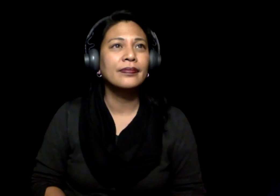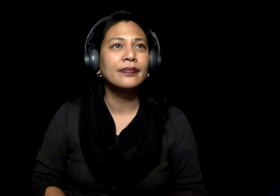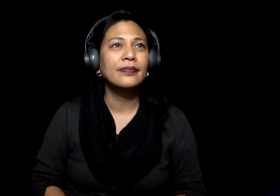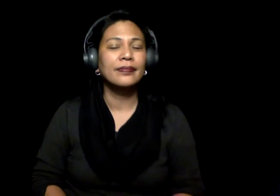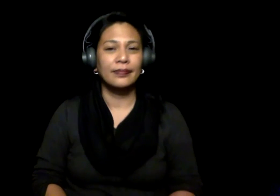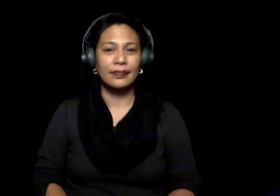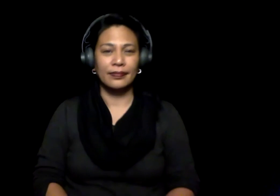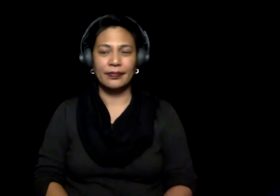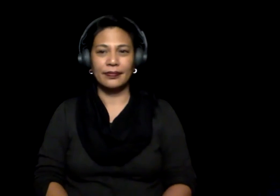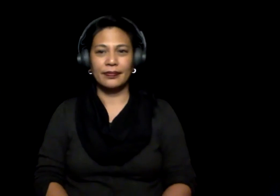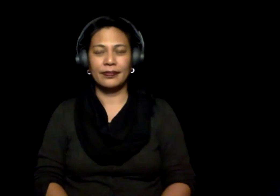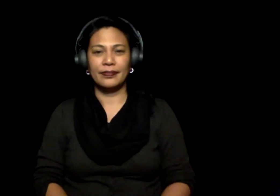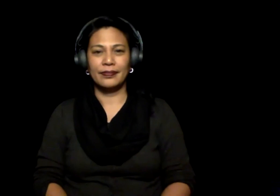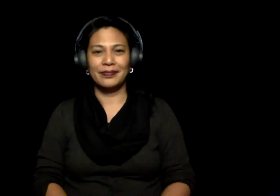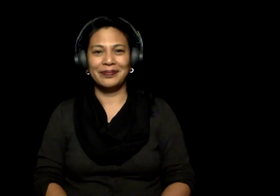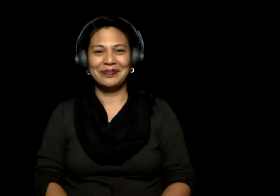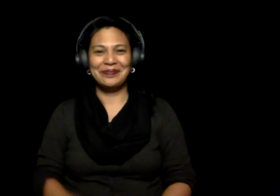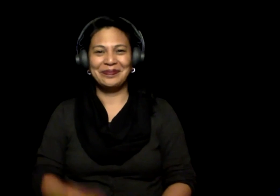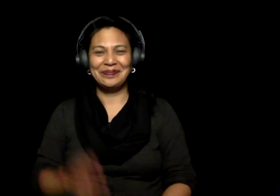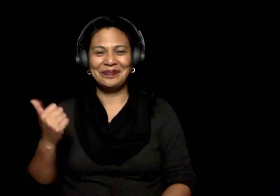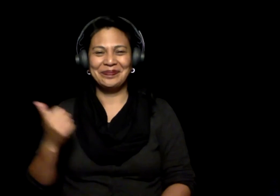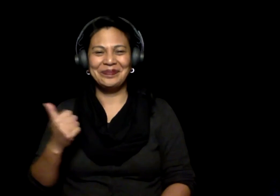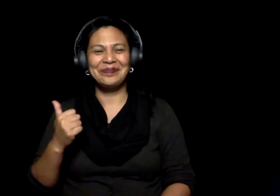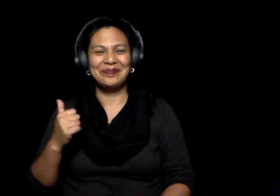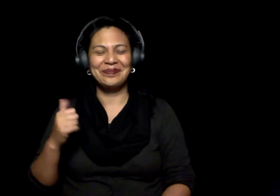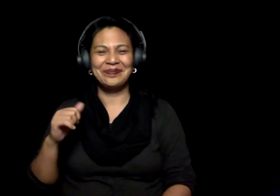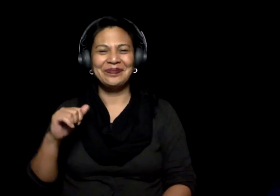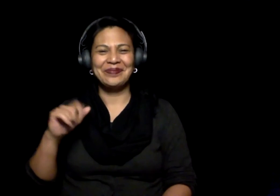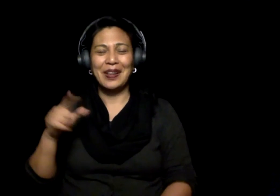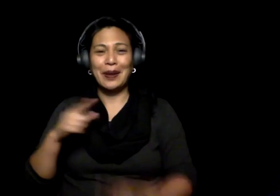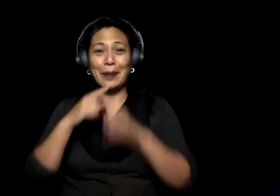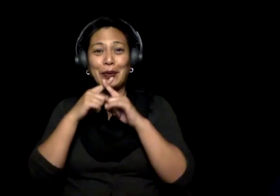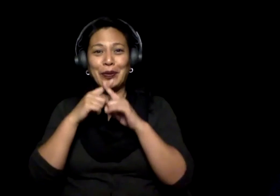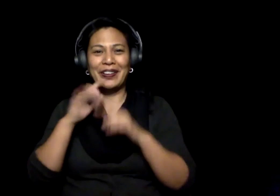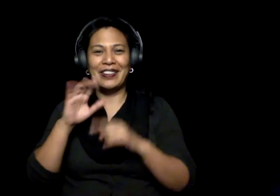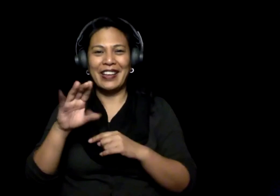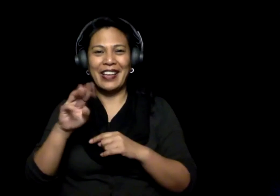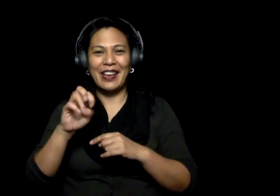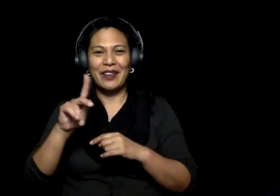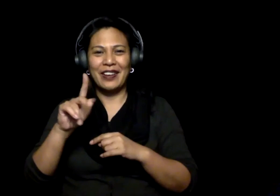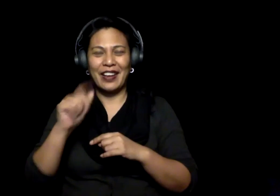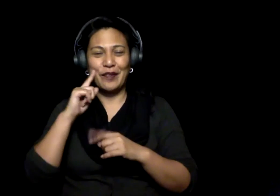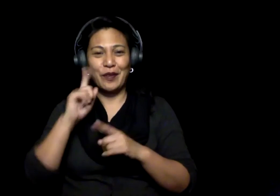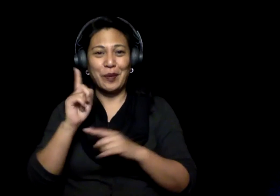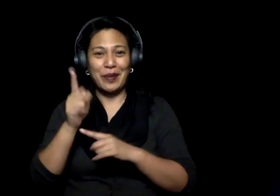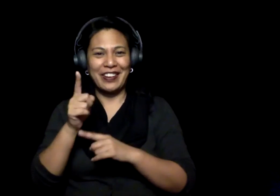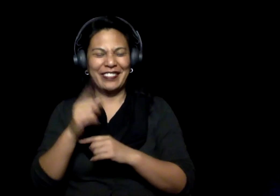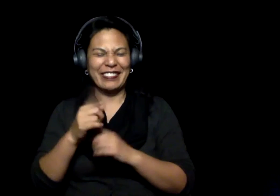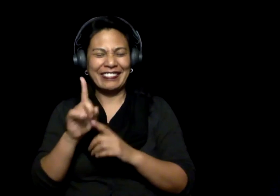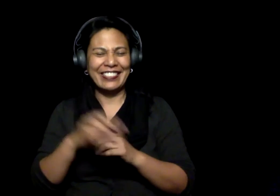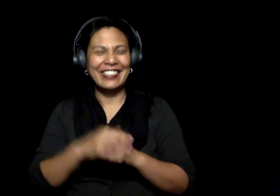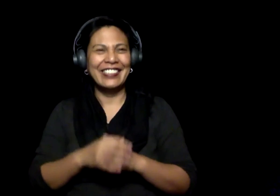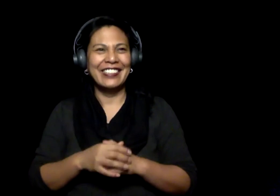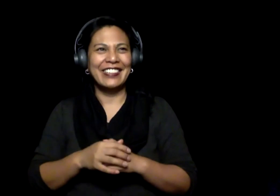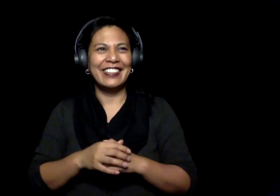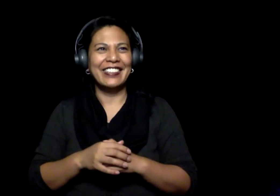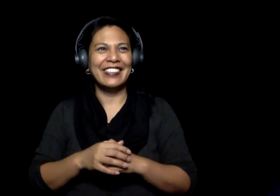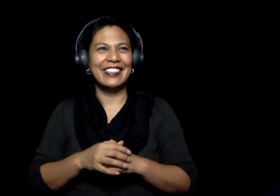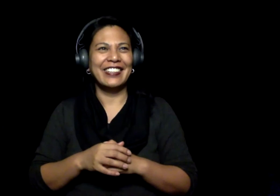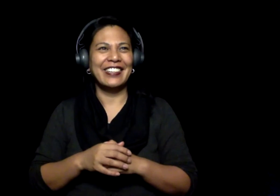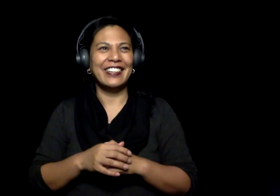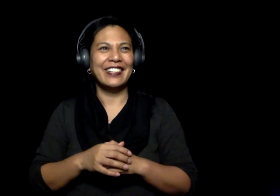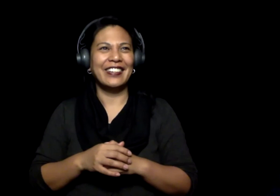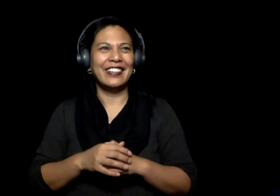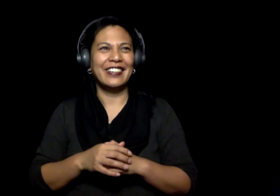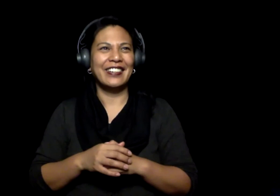Sorry, I muted Erika accidentally. That's okay. I'm just gonna respond